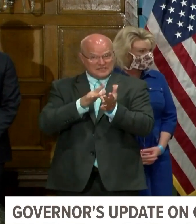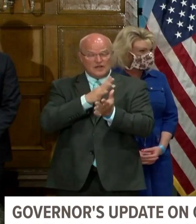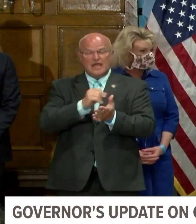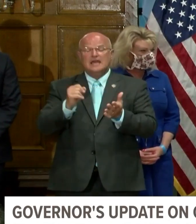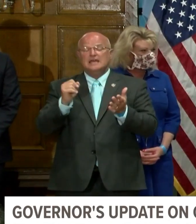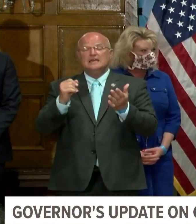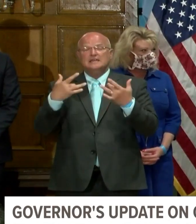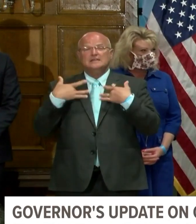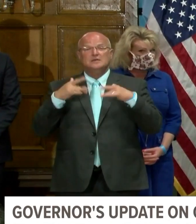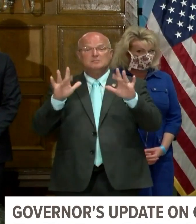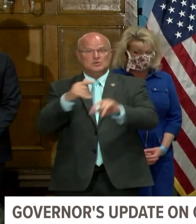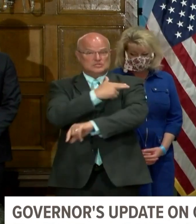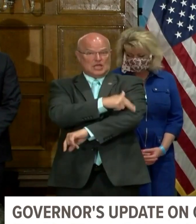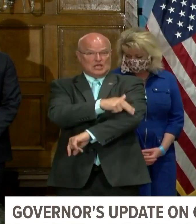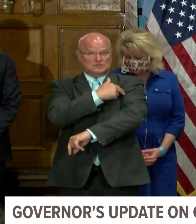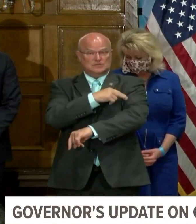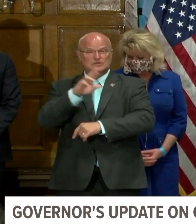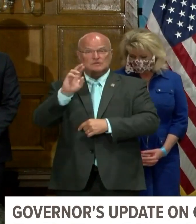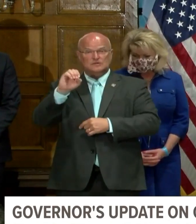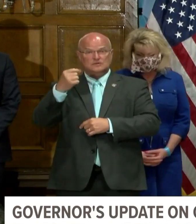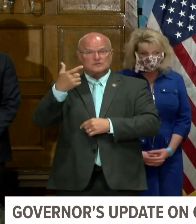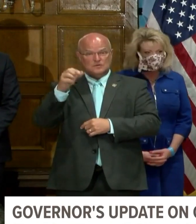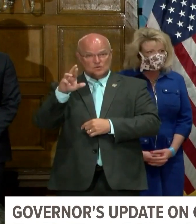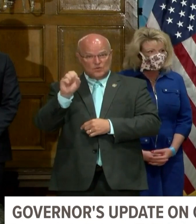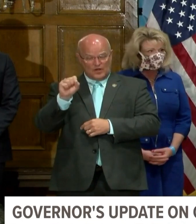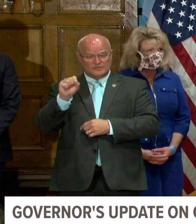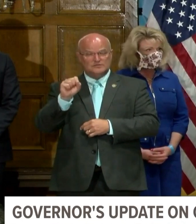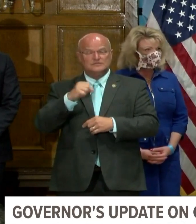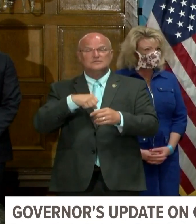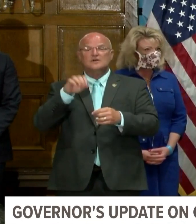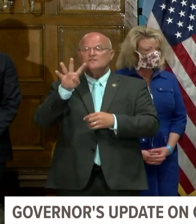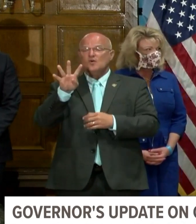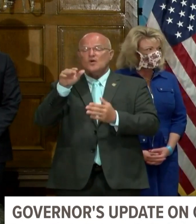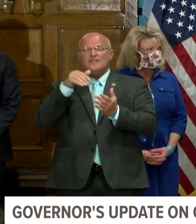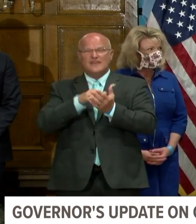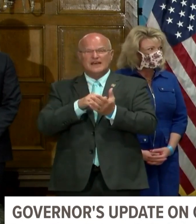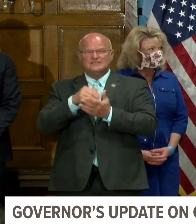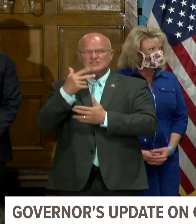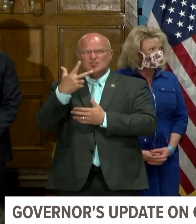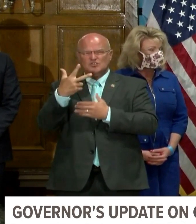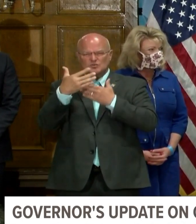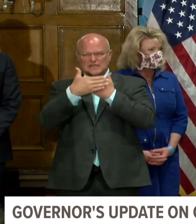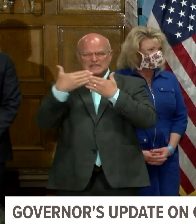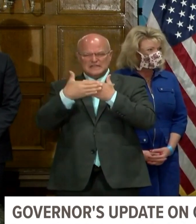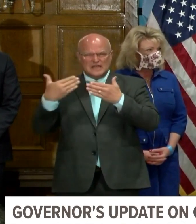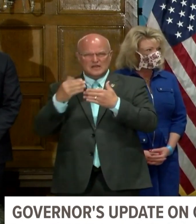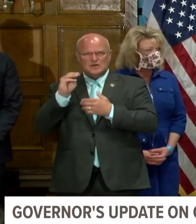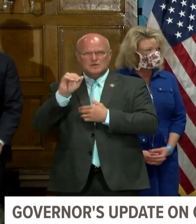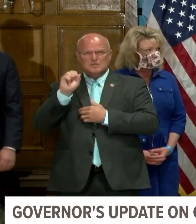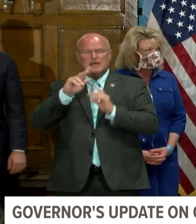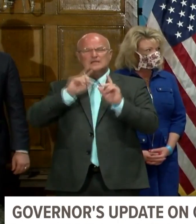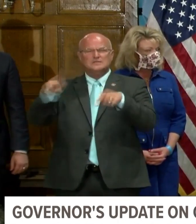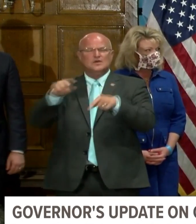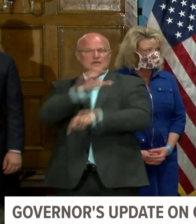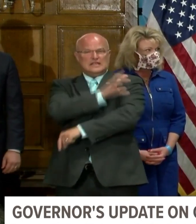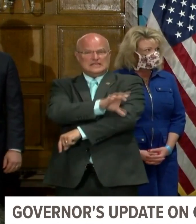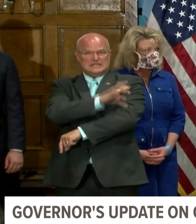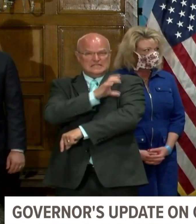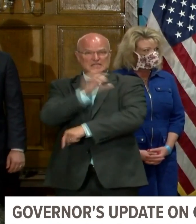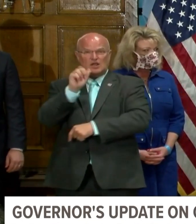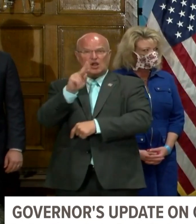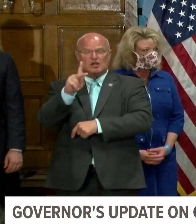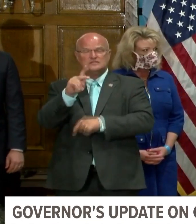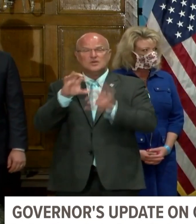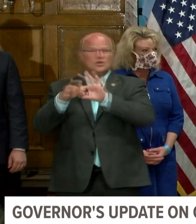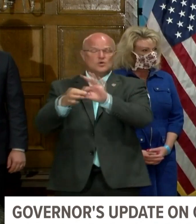Mercy Hospital in Rogers, and 4,000 are the 3-ply masks that will go to the Community Clinic, Arkansas Coalition of